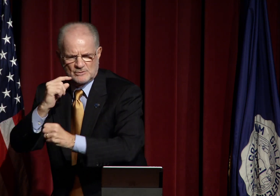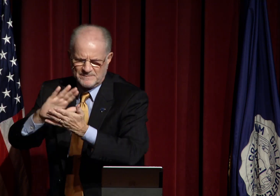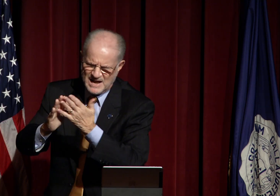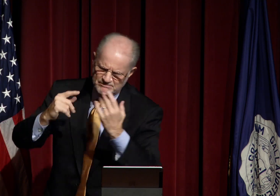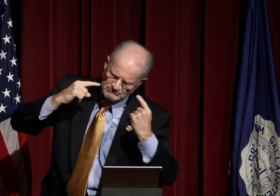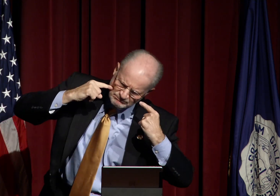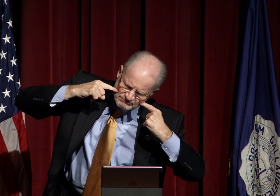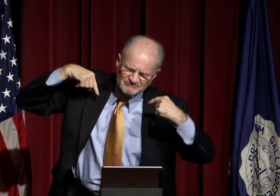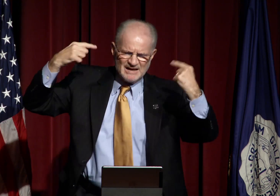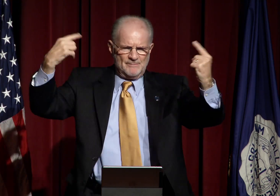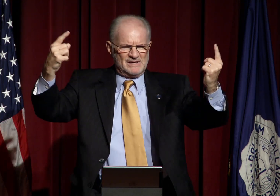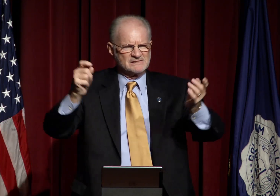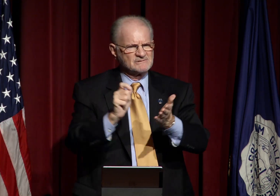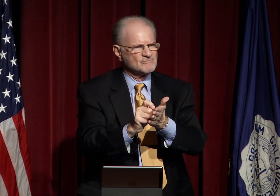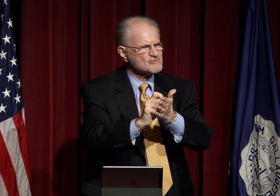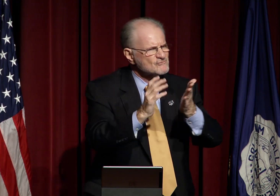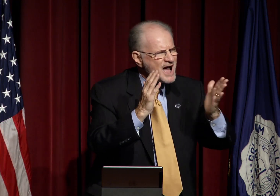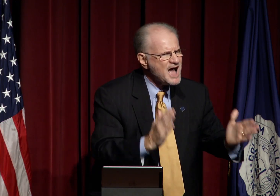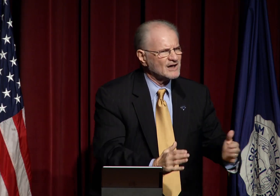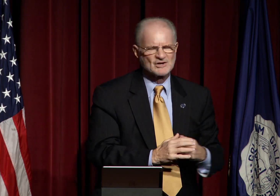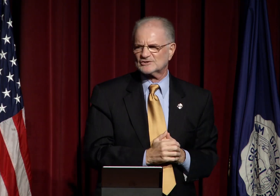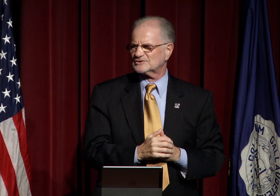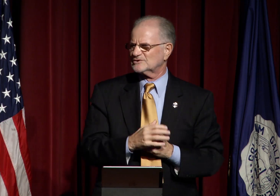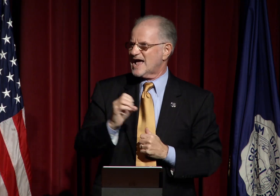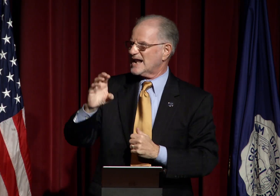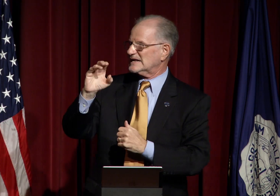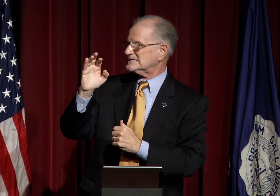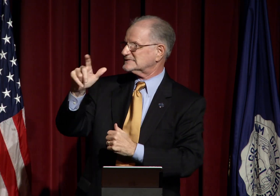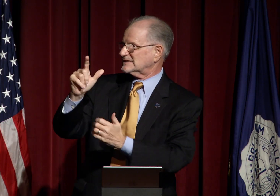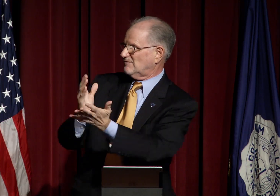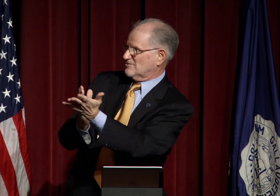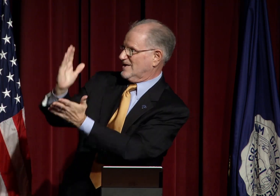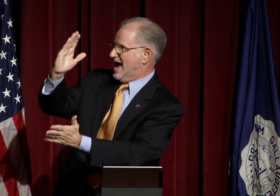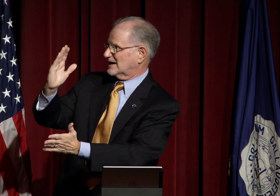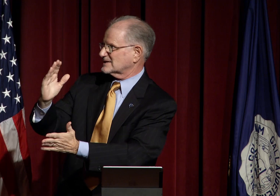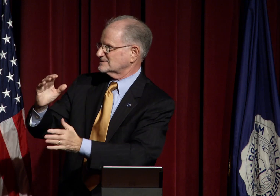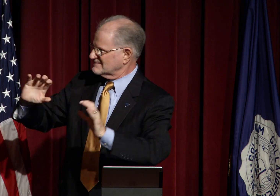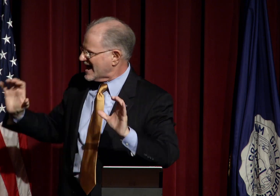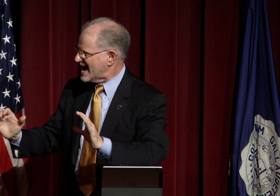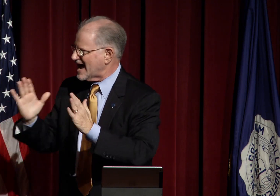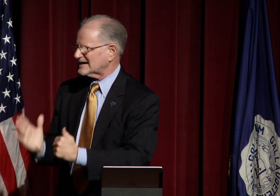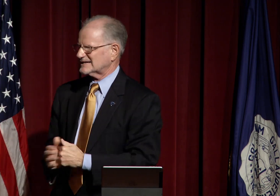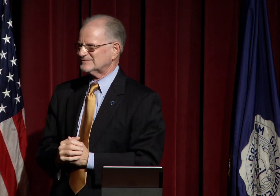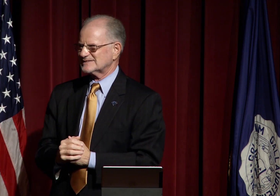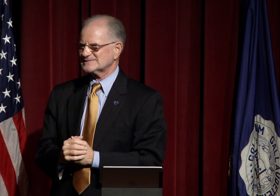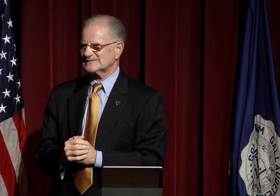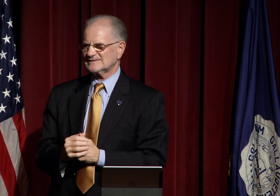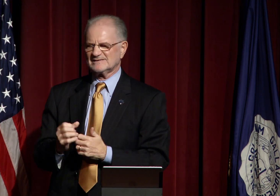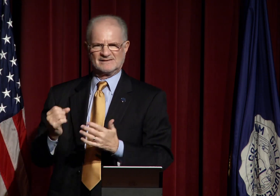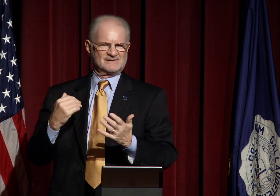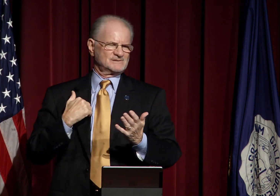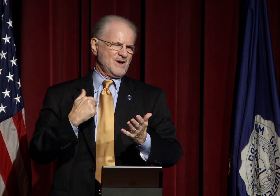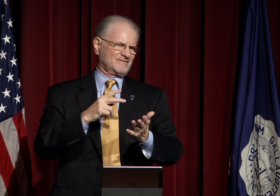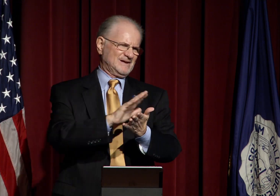as the name for the other bison, one of the most successful writers to come out of Howard and civil rights